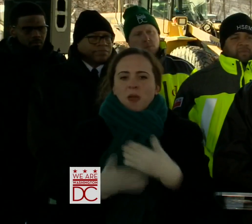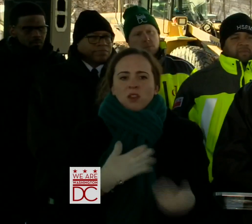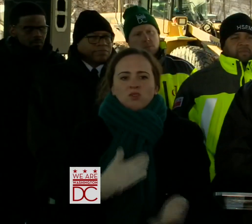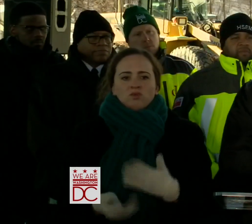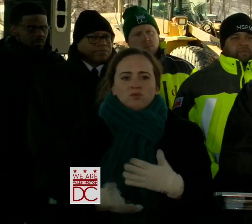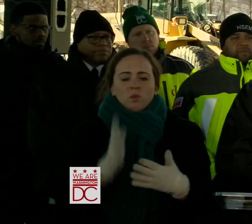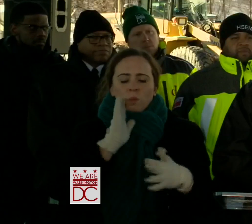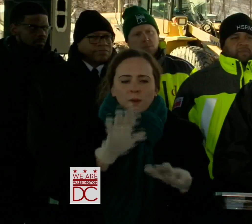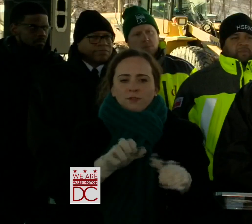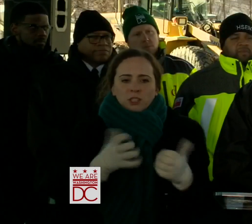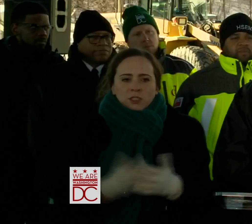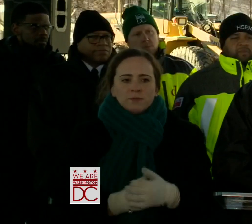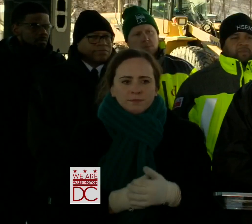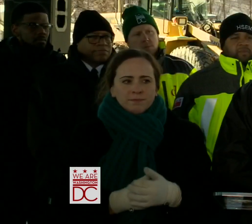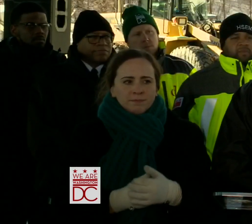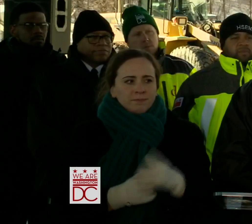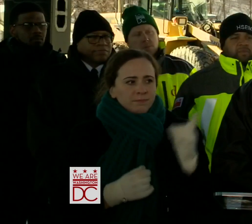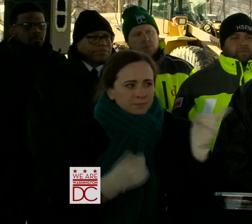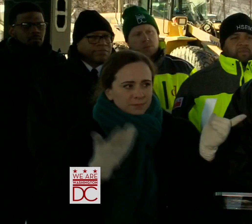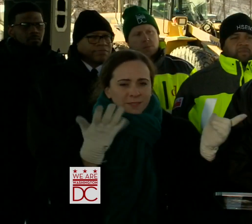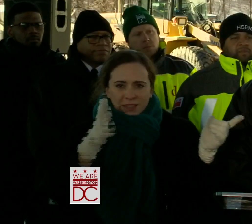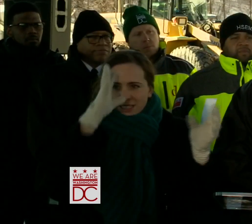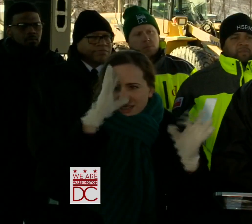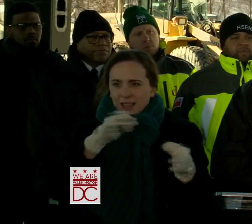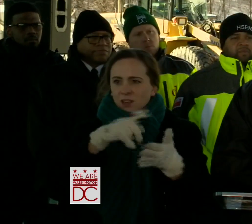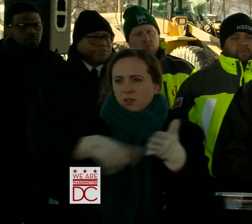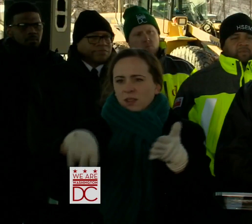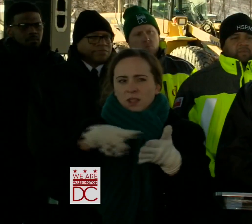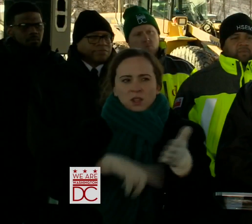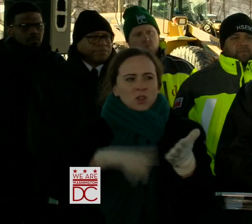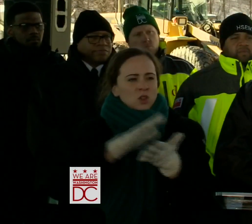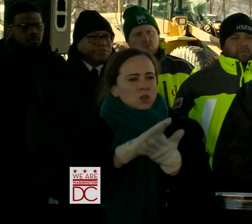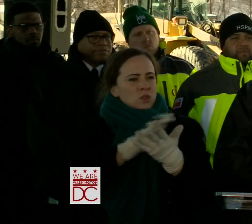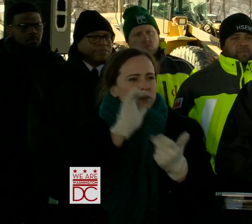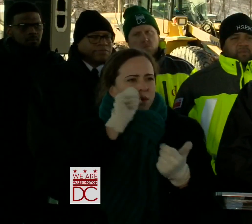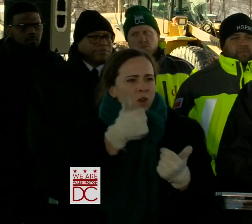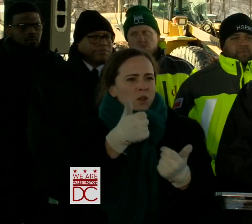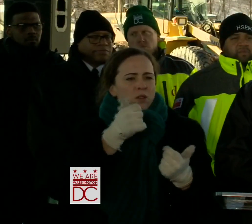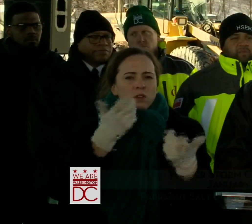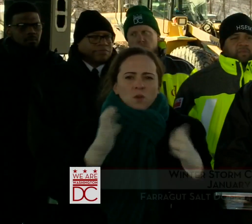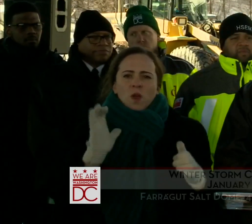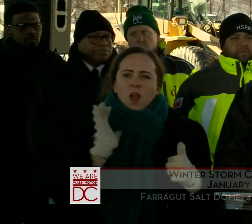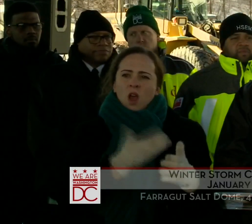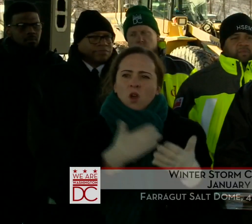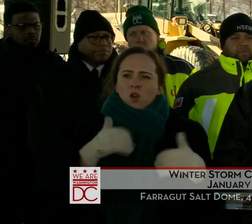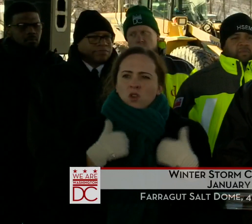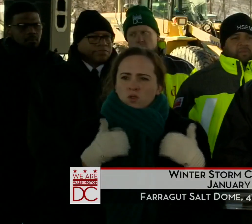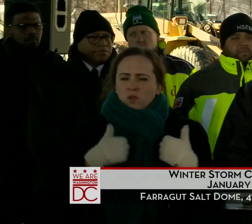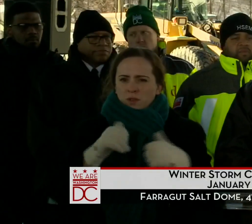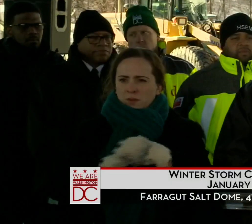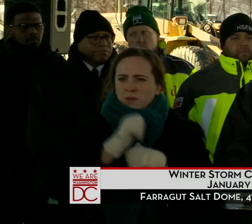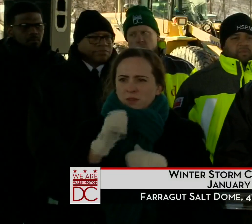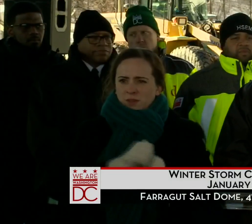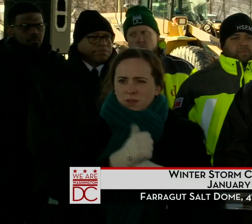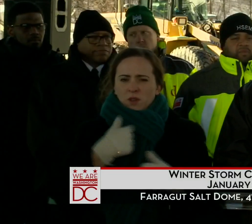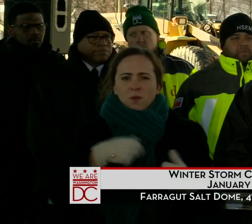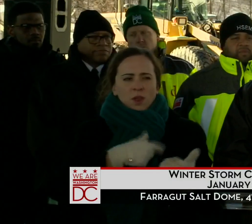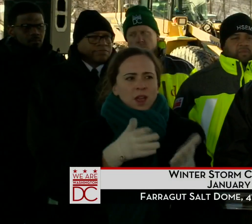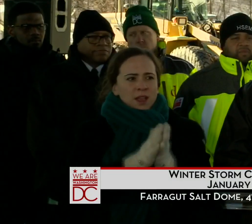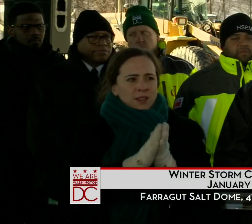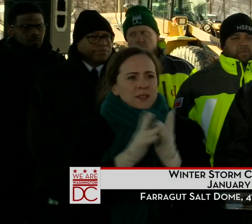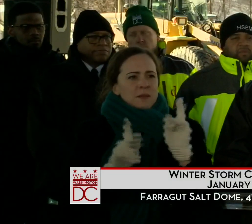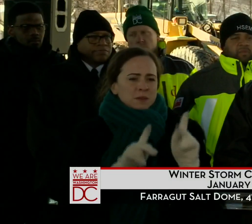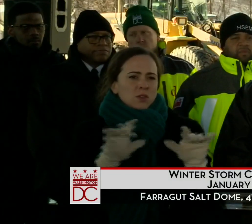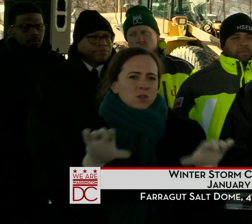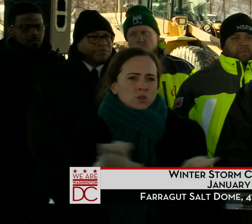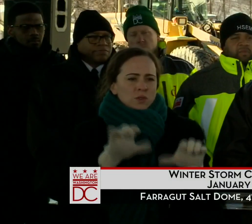freeze, which is why the mayor made the decision to cancel schools for tomorrow. We don't want to put our youth in harm's way. So we're asking folks to do the same